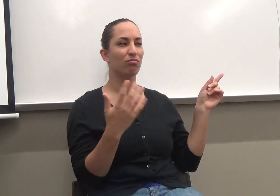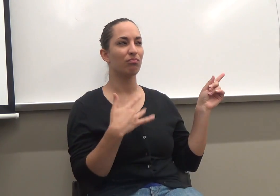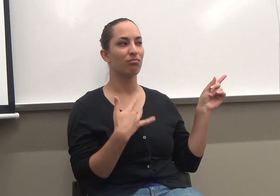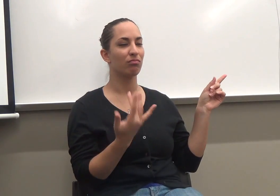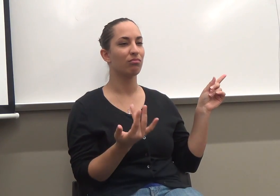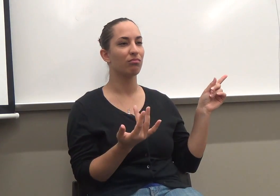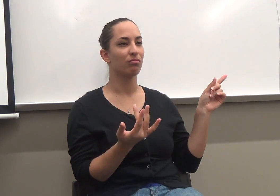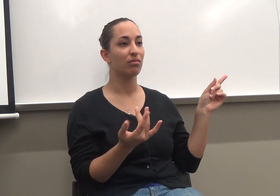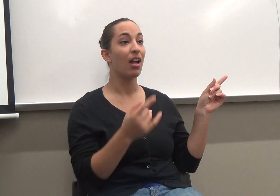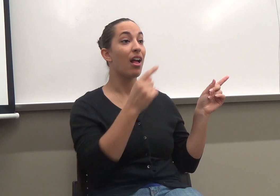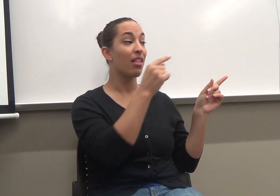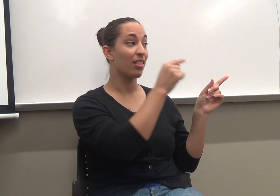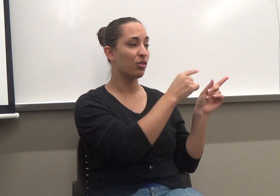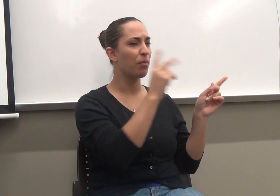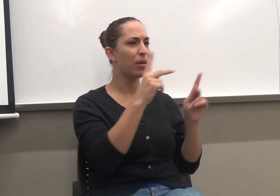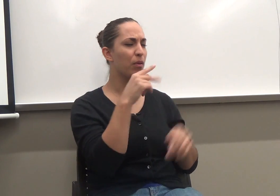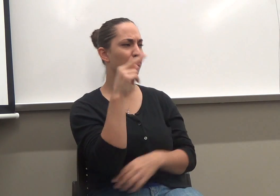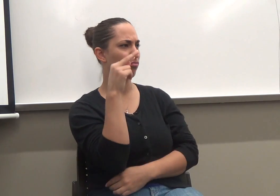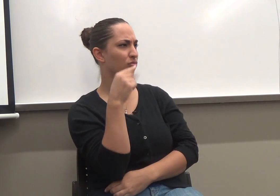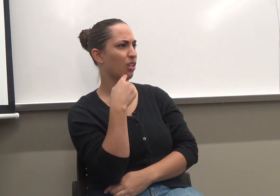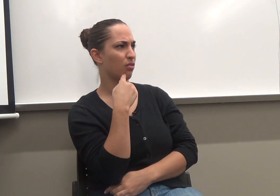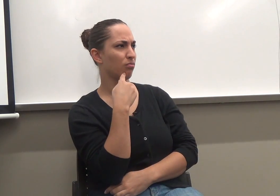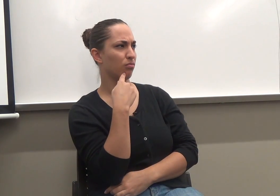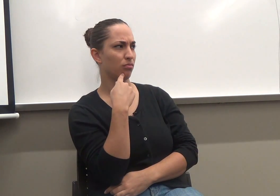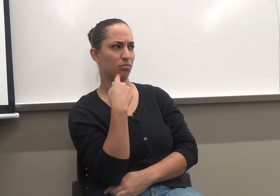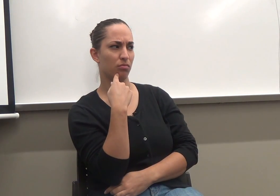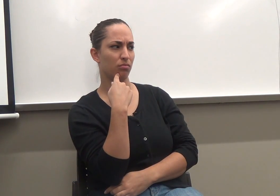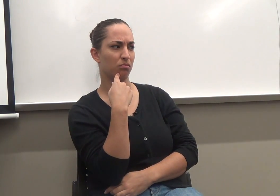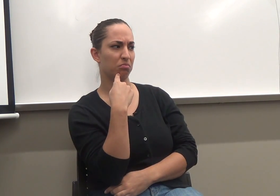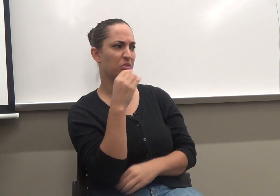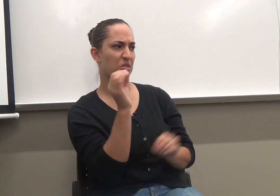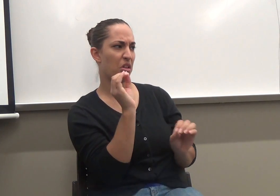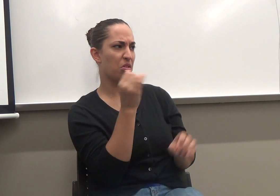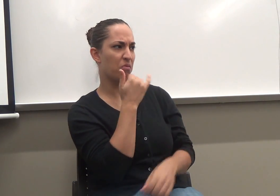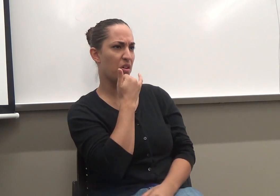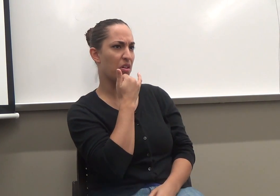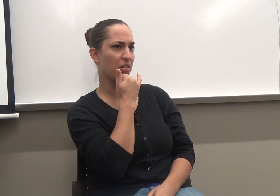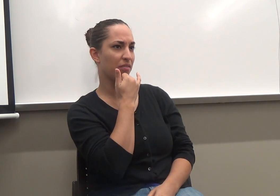This is the one where people look at it and say, there's nothing wrong with that sentence.